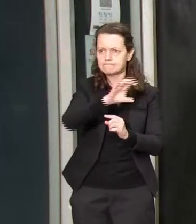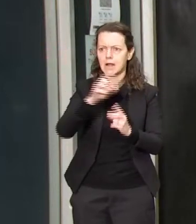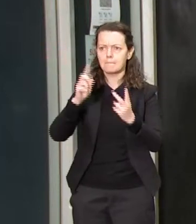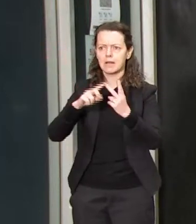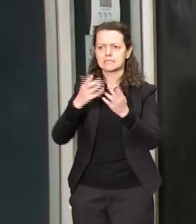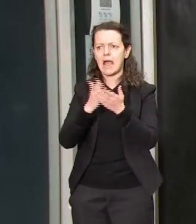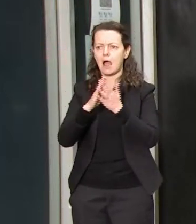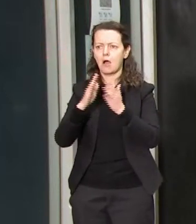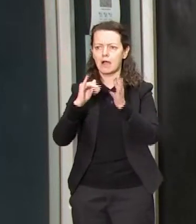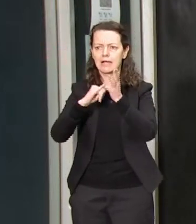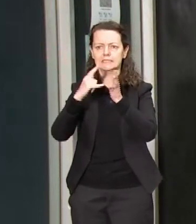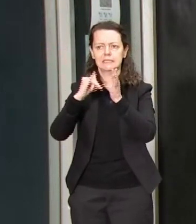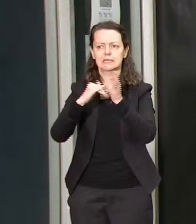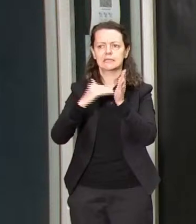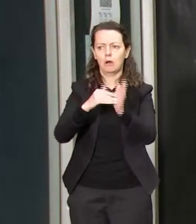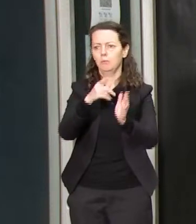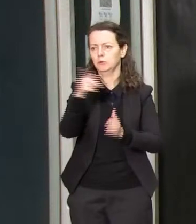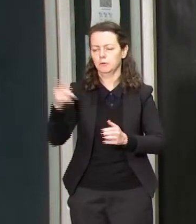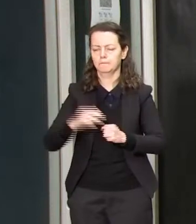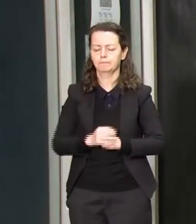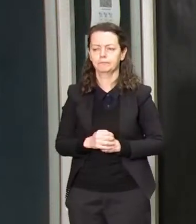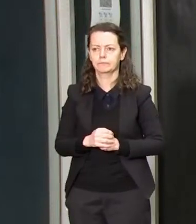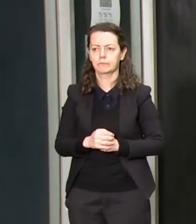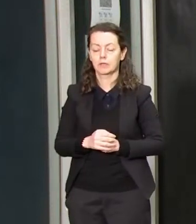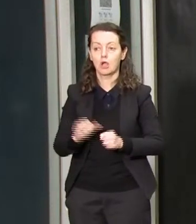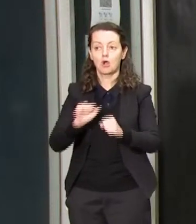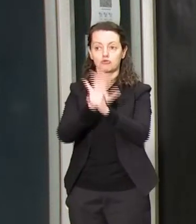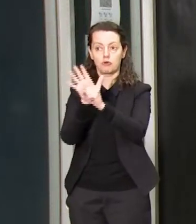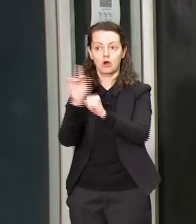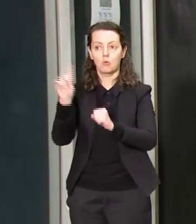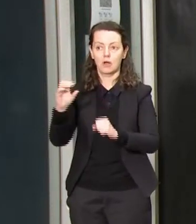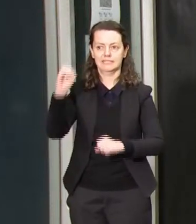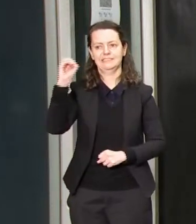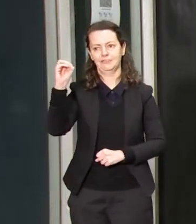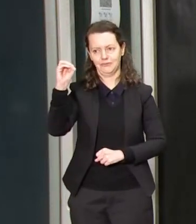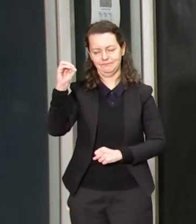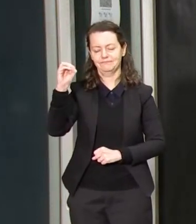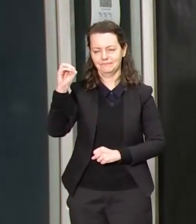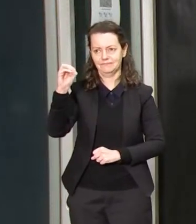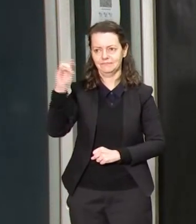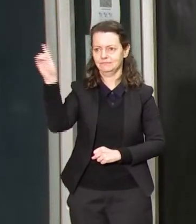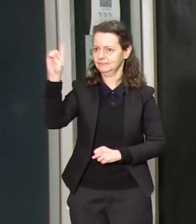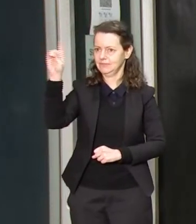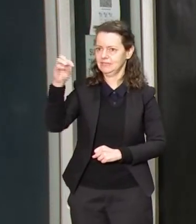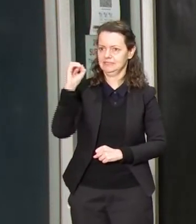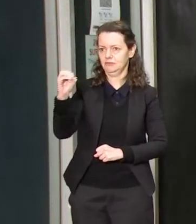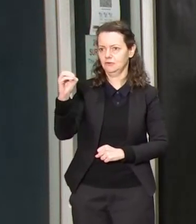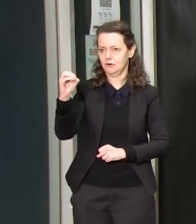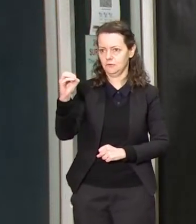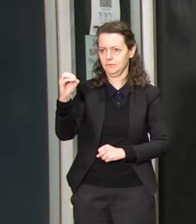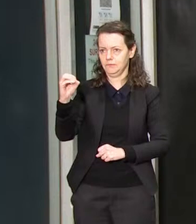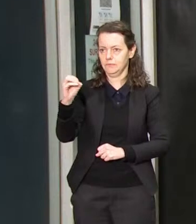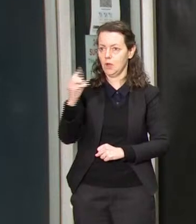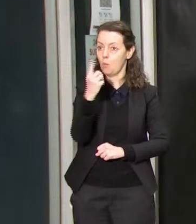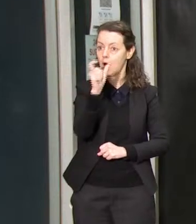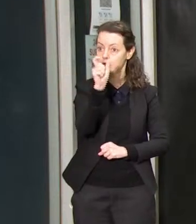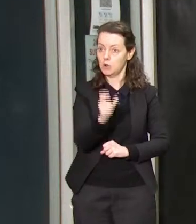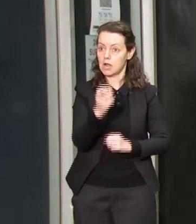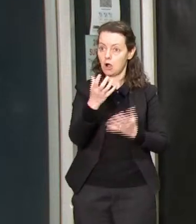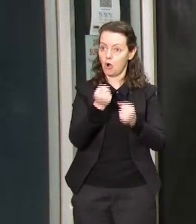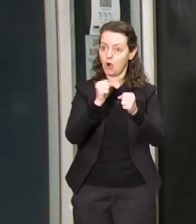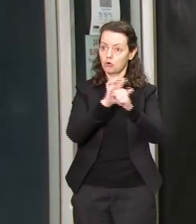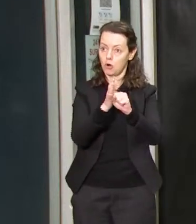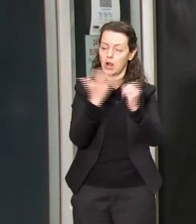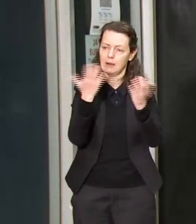efforts. In terms of the COVID update, there are 0 locally acquired cases and 1 new case in